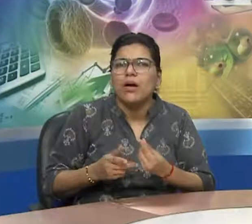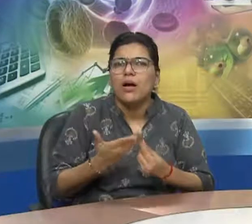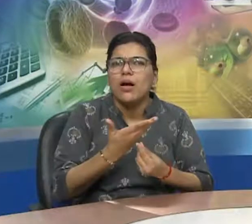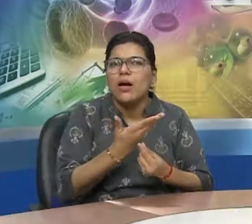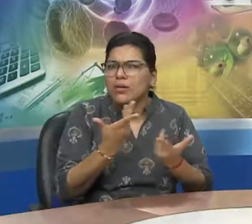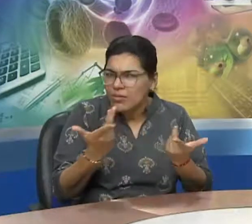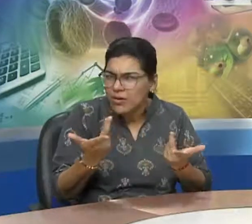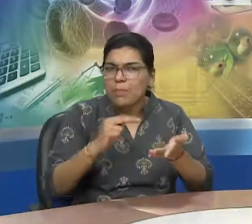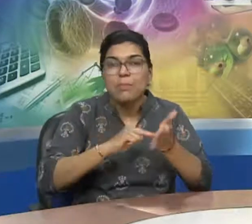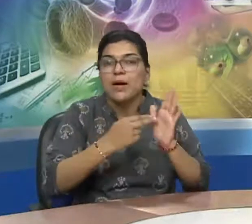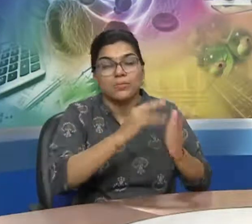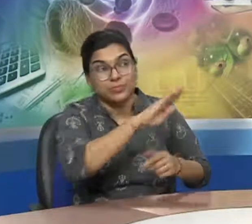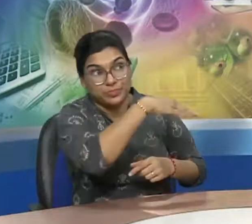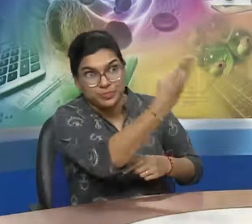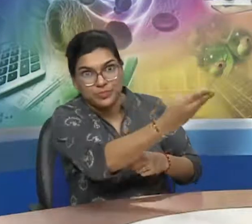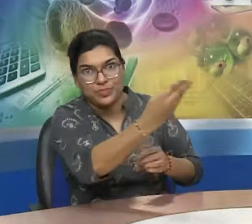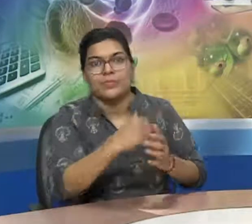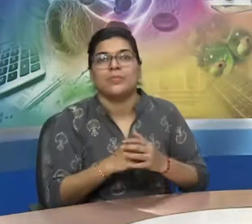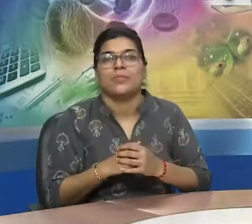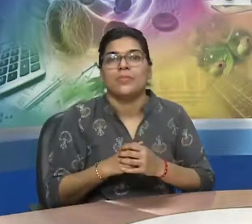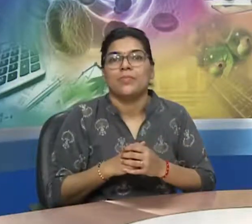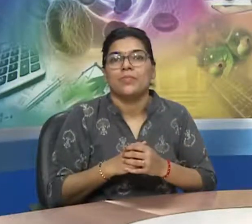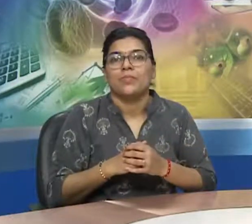not change with personal feelings and moods.